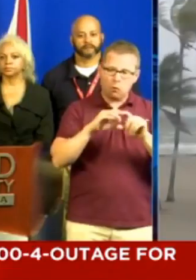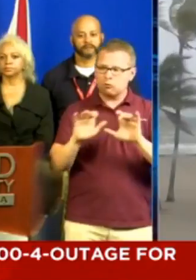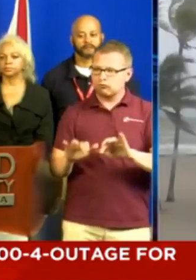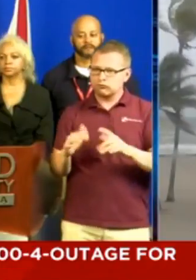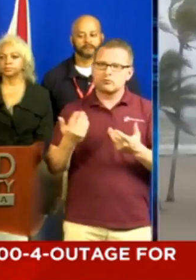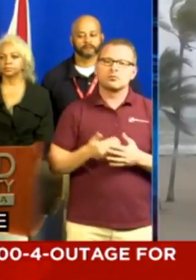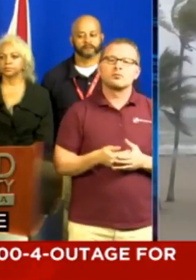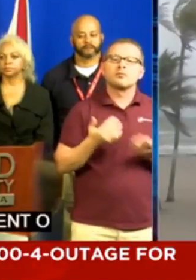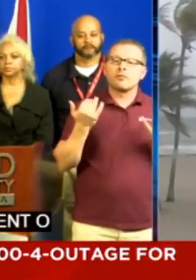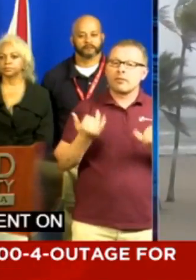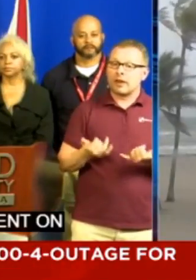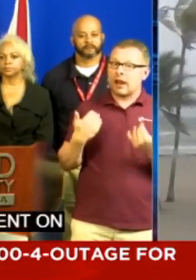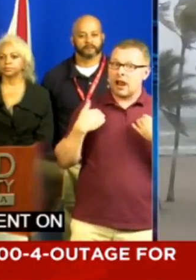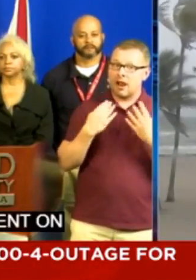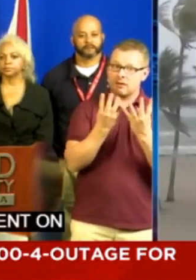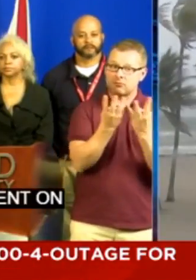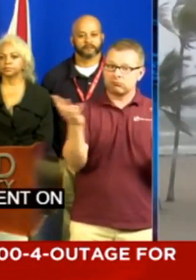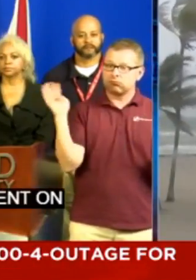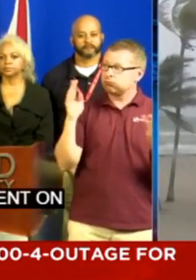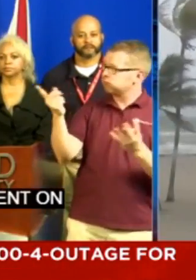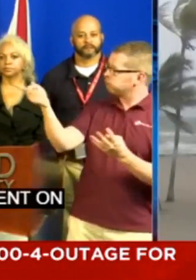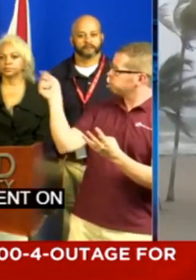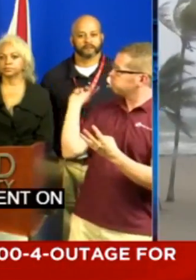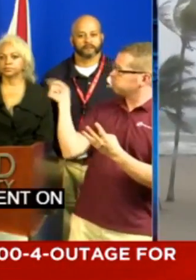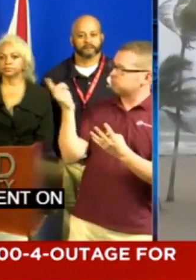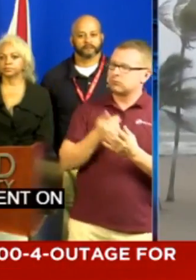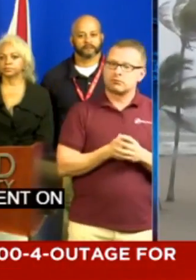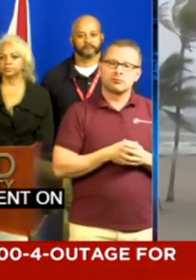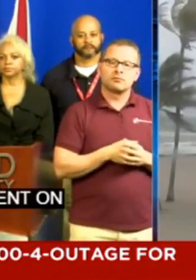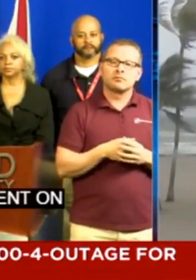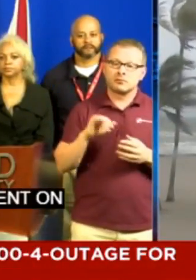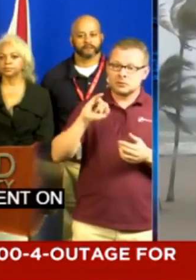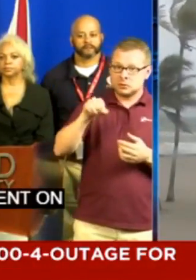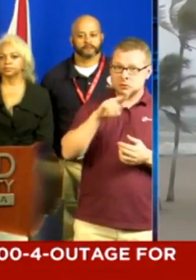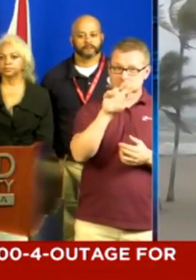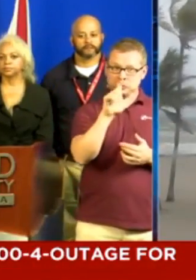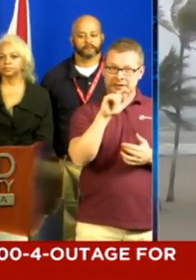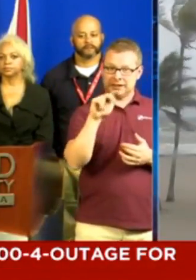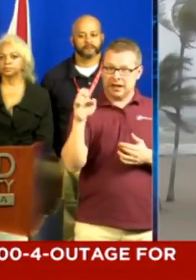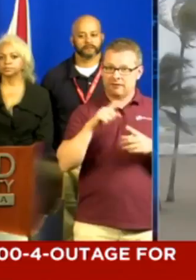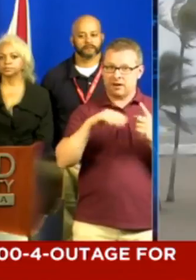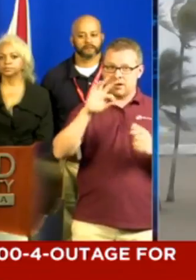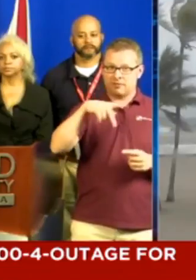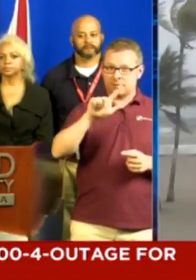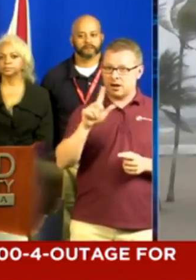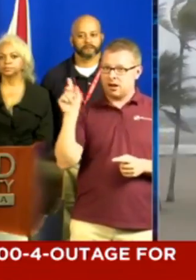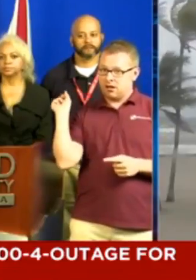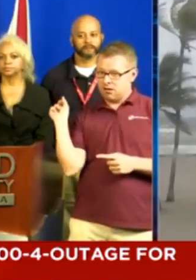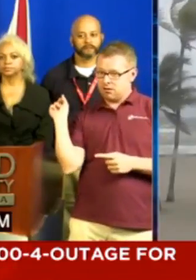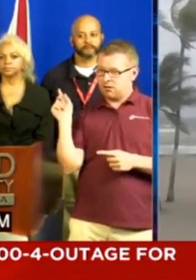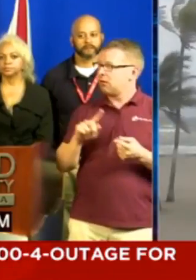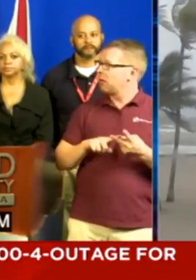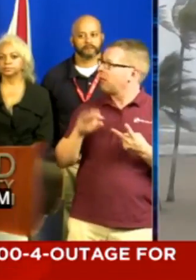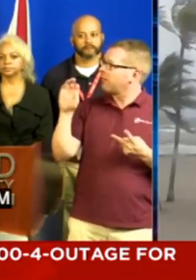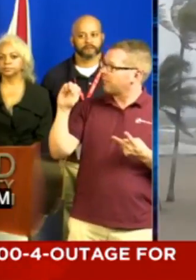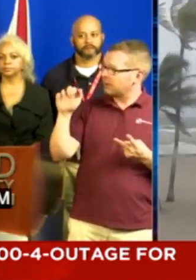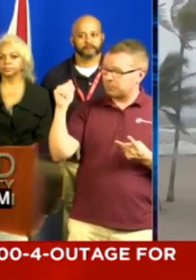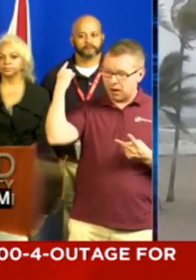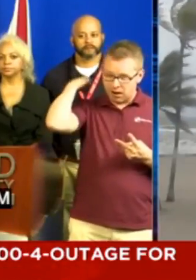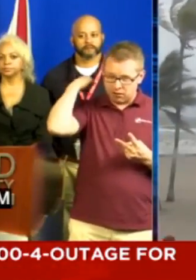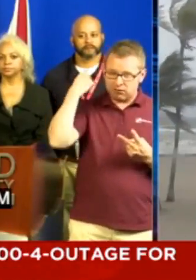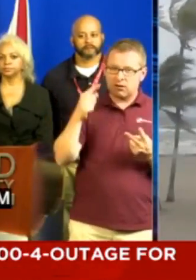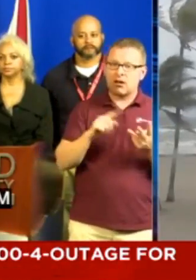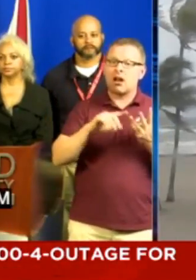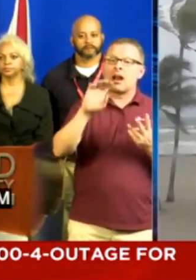I have Juliette Roulette from FPL, I have FEMA, and I have the EPA here, as well